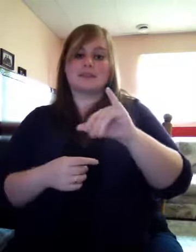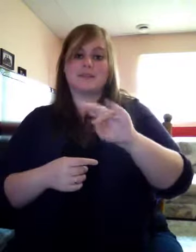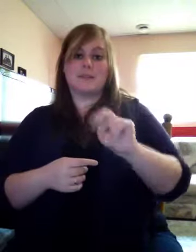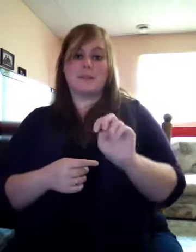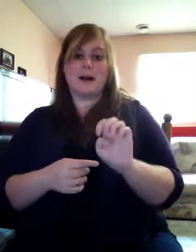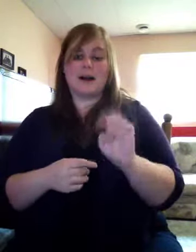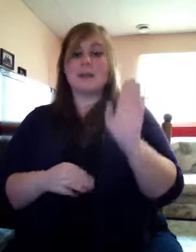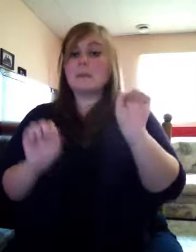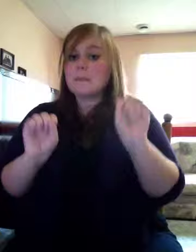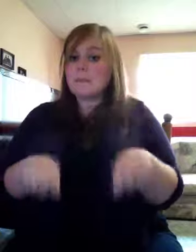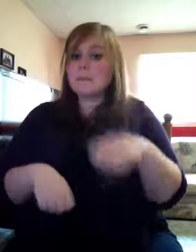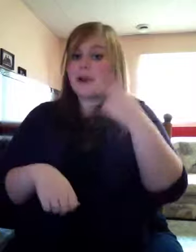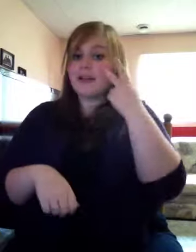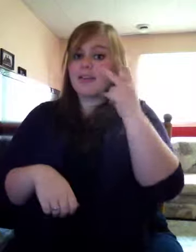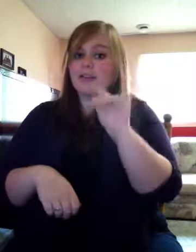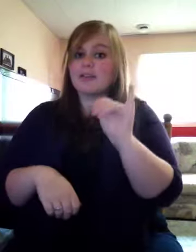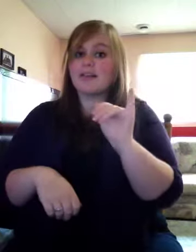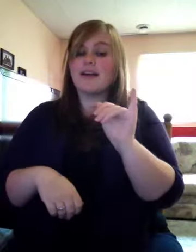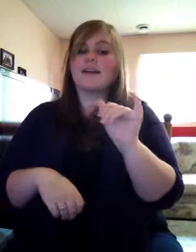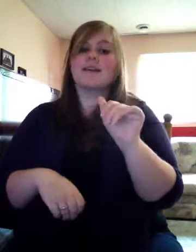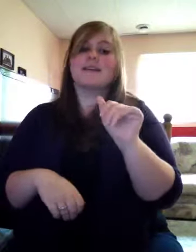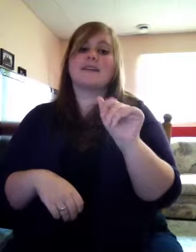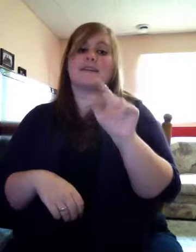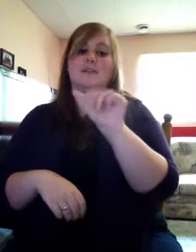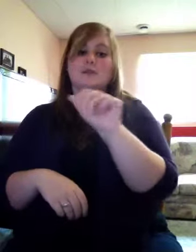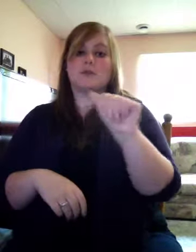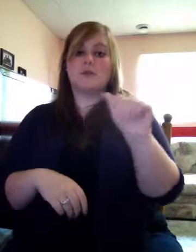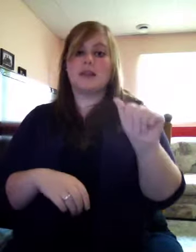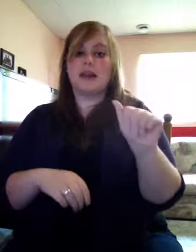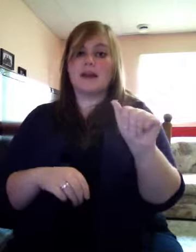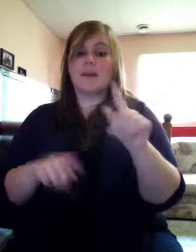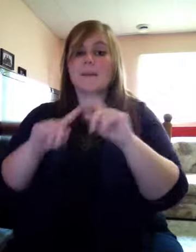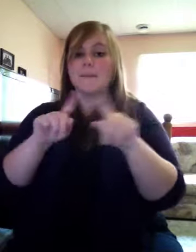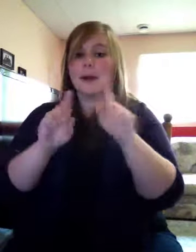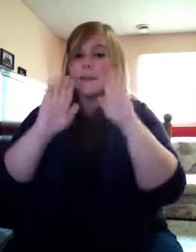to the spine and the location of vascular structures anteriorly will clear that up.